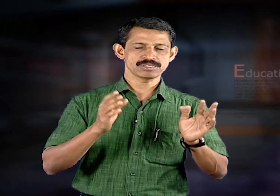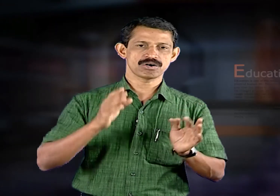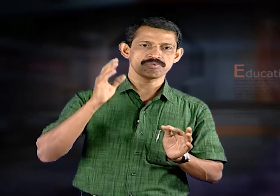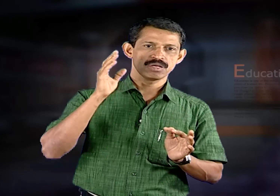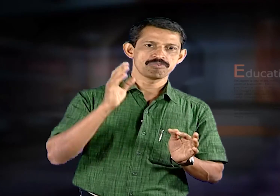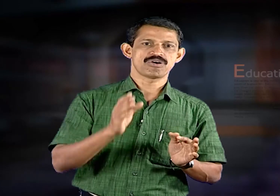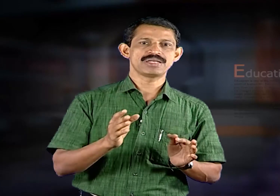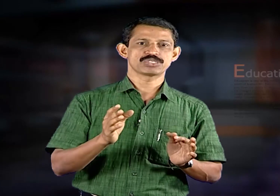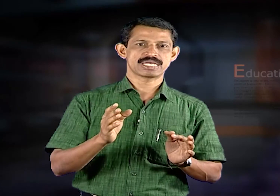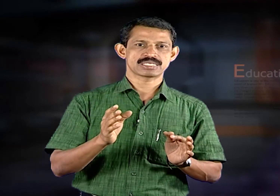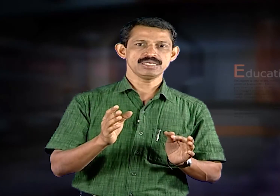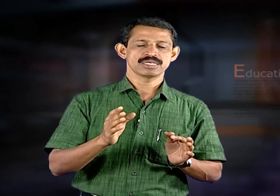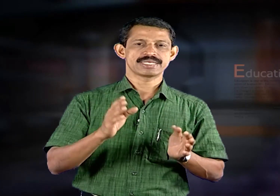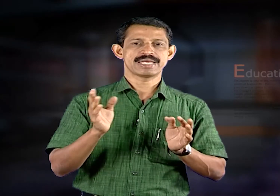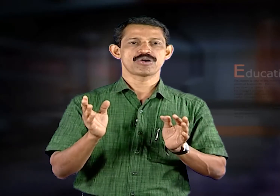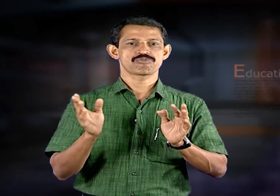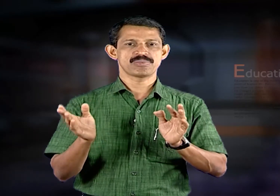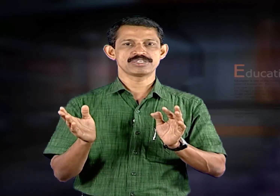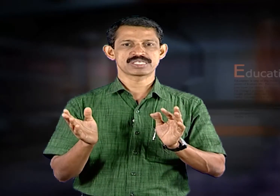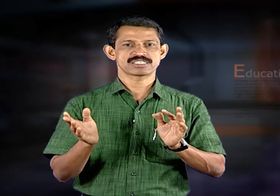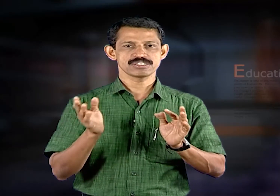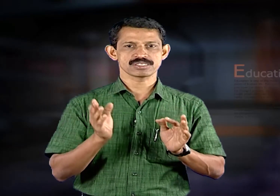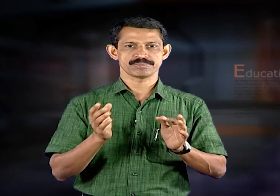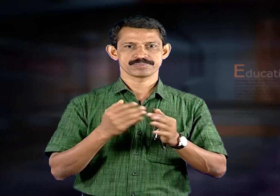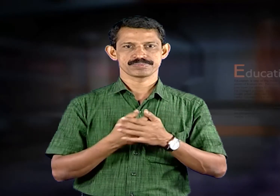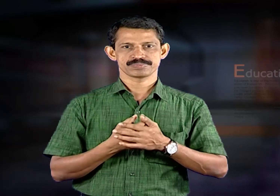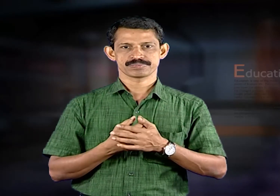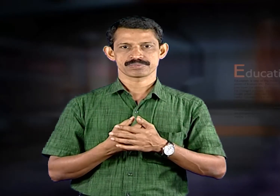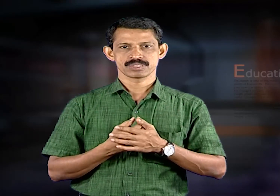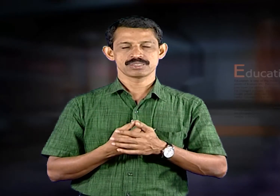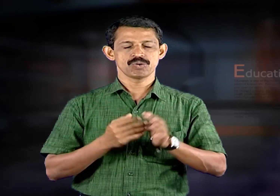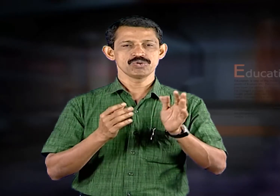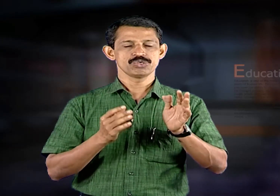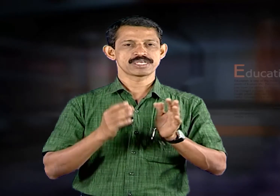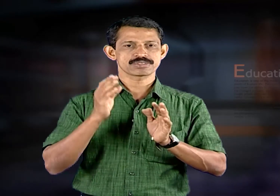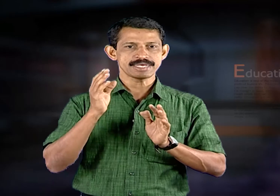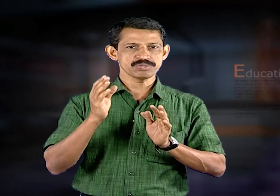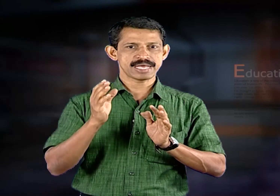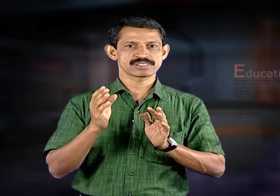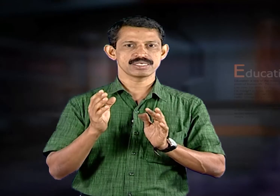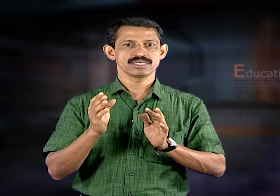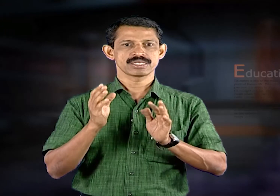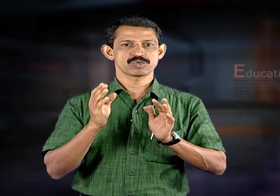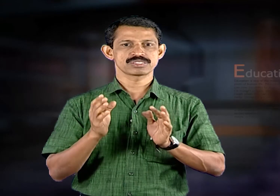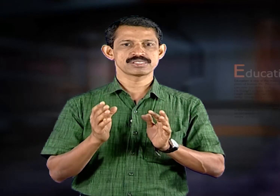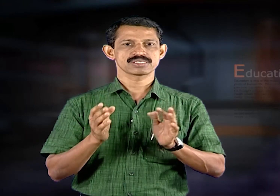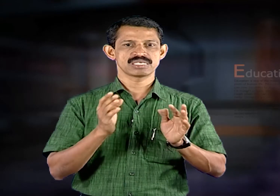of formal education in a non-formal education system. Now, you can try to answer the questions given